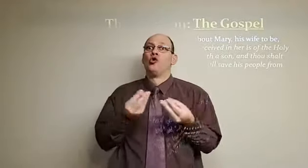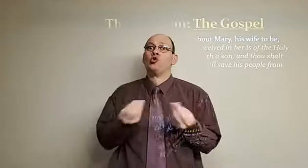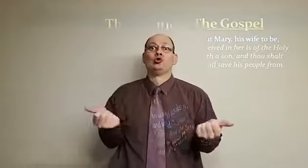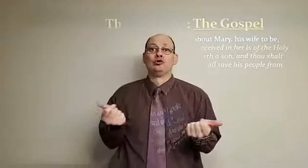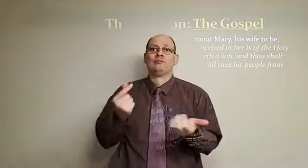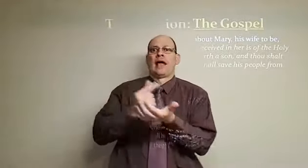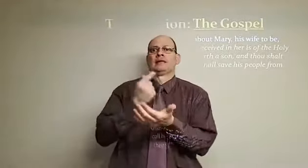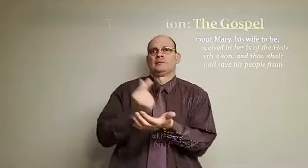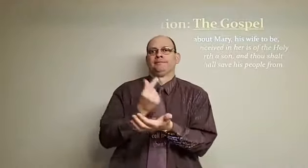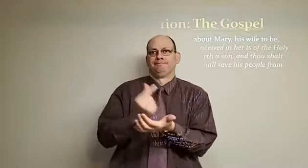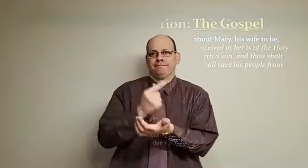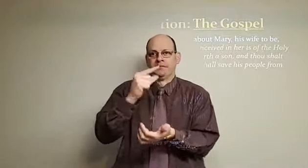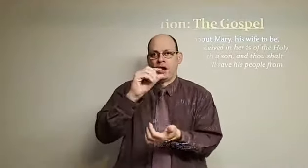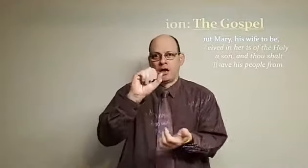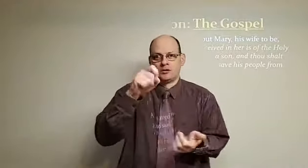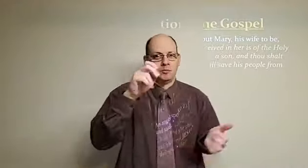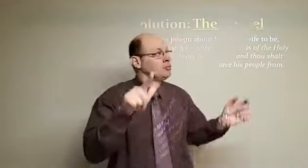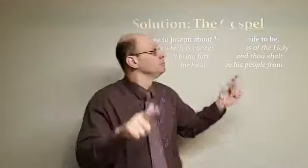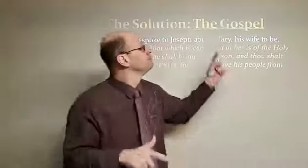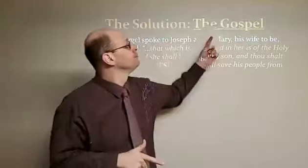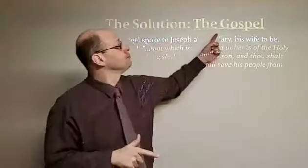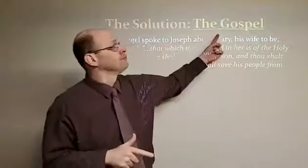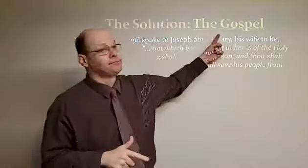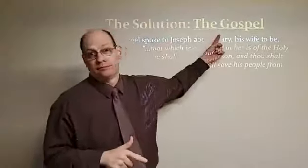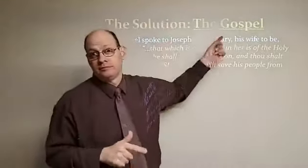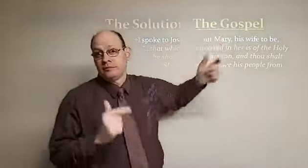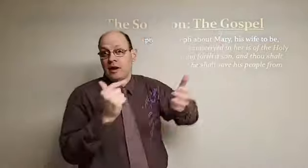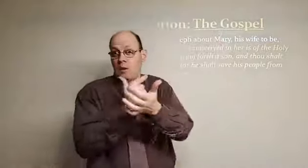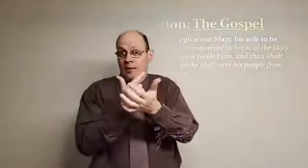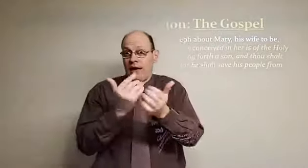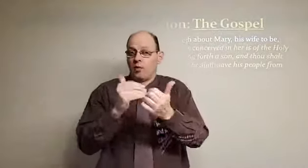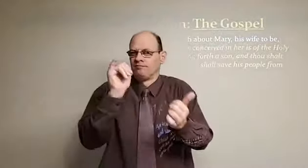sin of disobedience and the solution to that sin